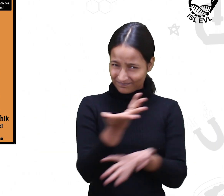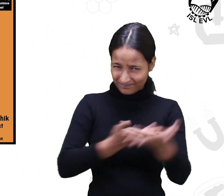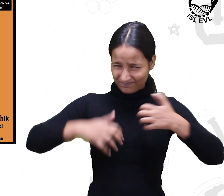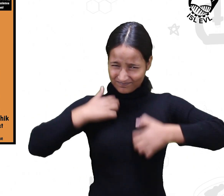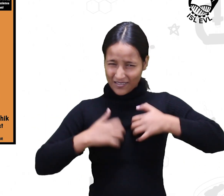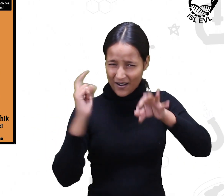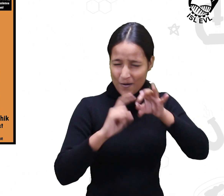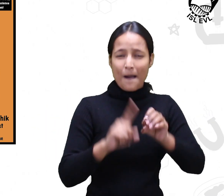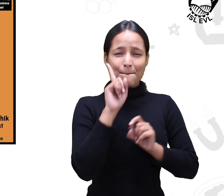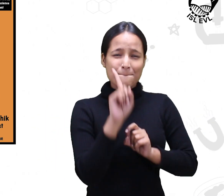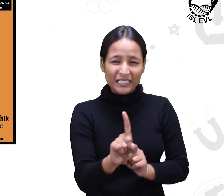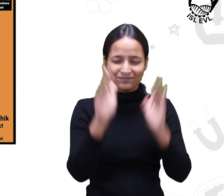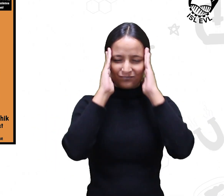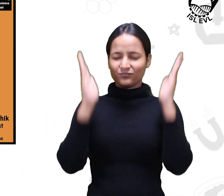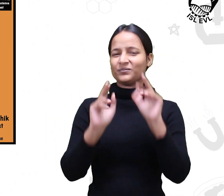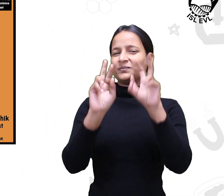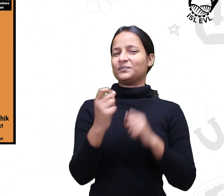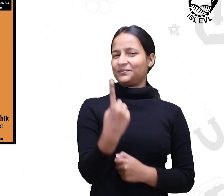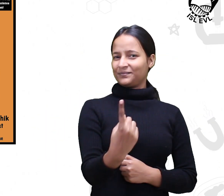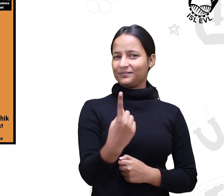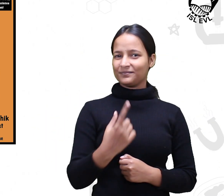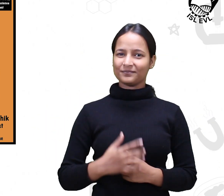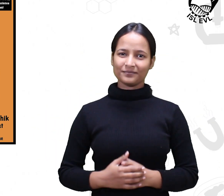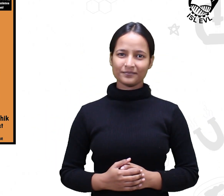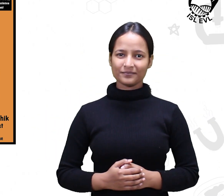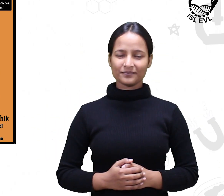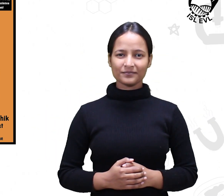curious, One question at a time.